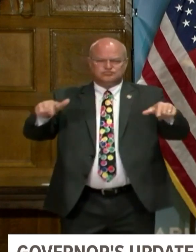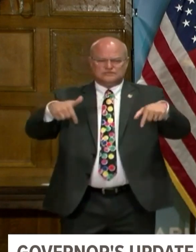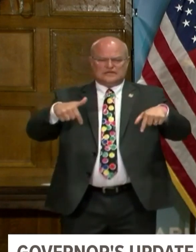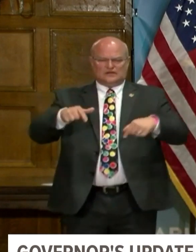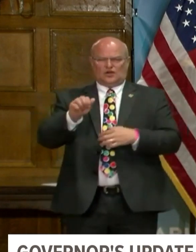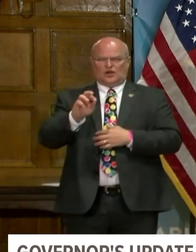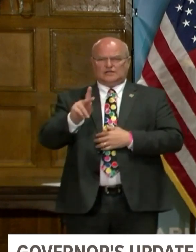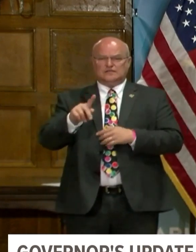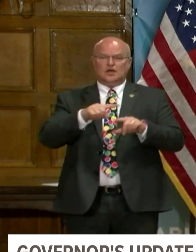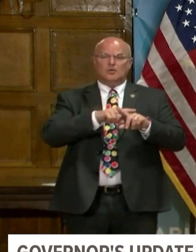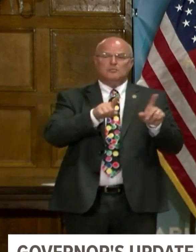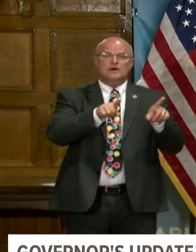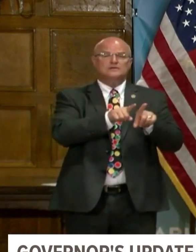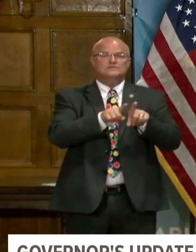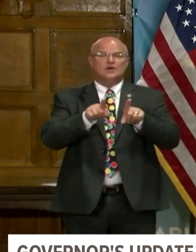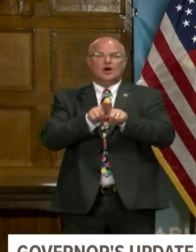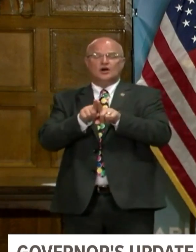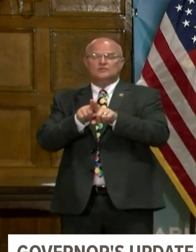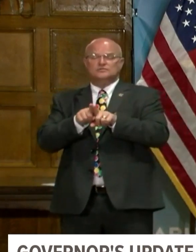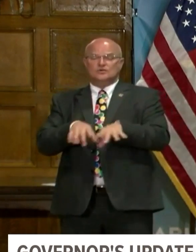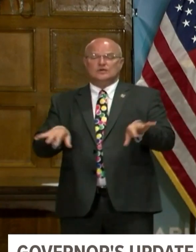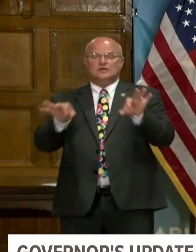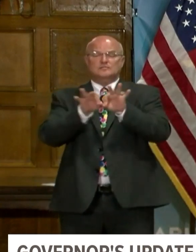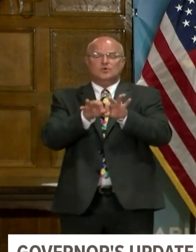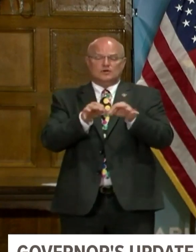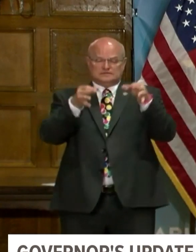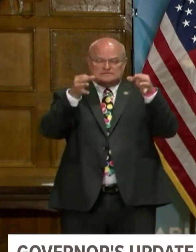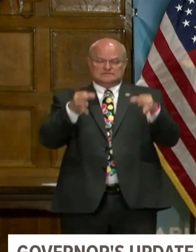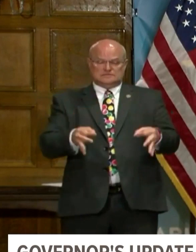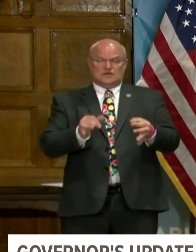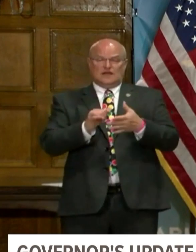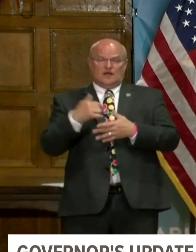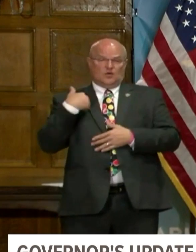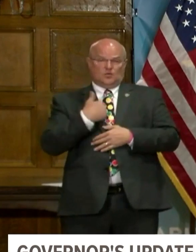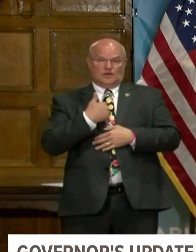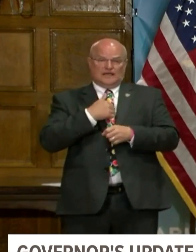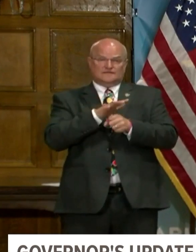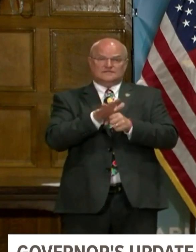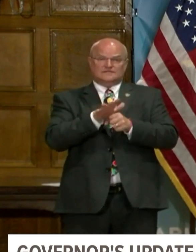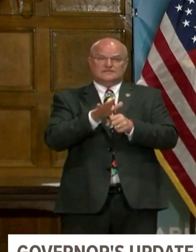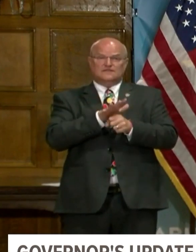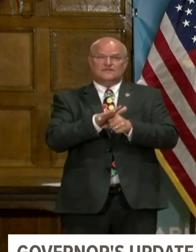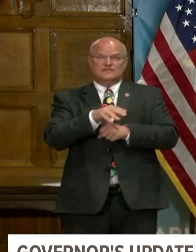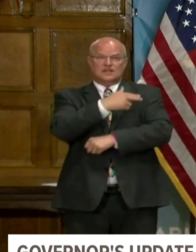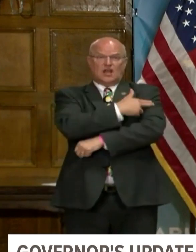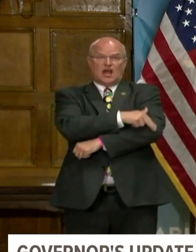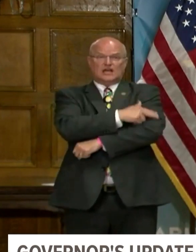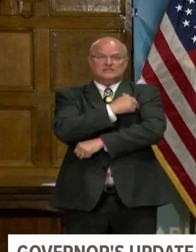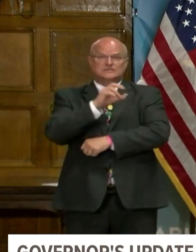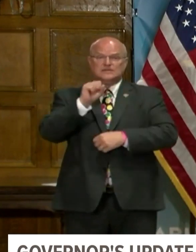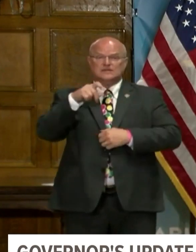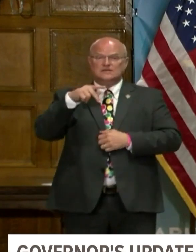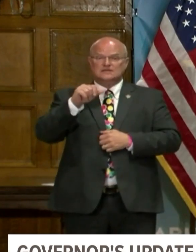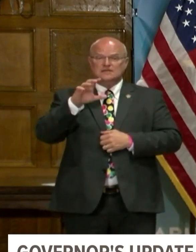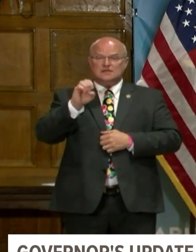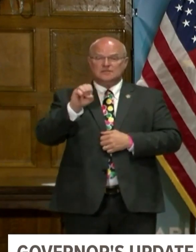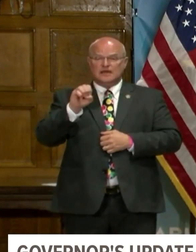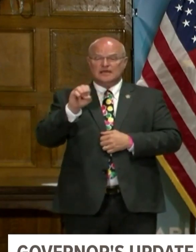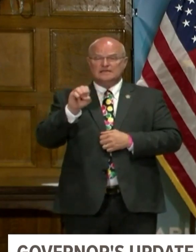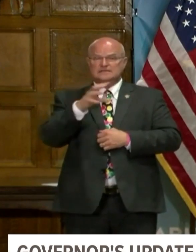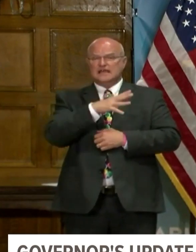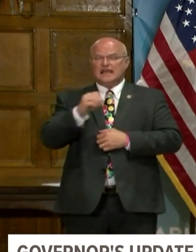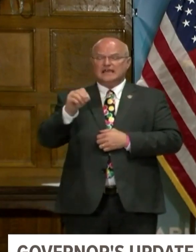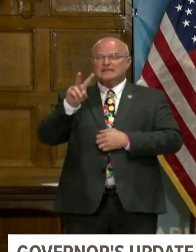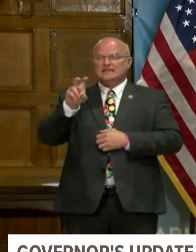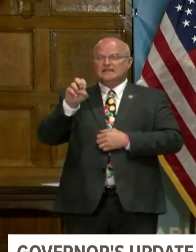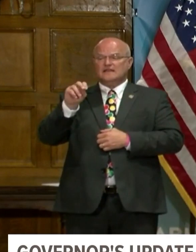it's also a key factor in determining to make sure that we have sufficient hospital space, ventilators to care